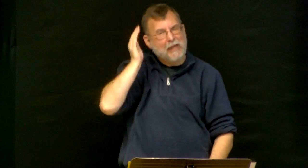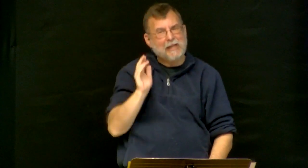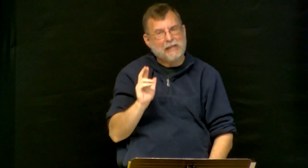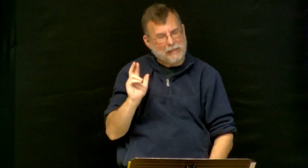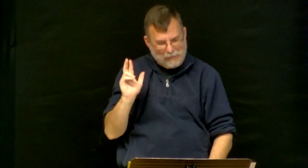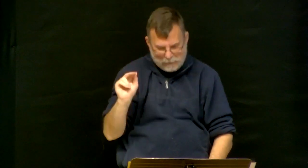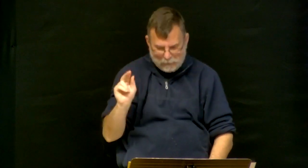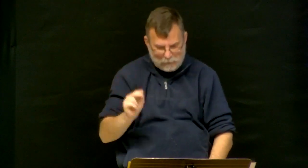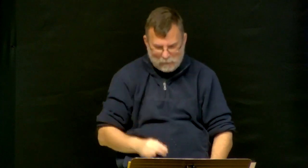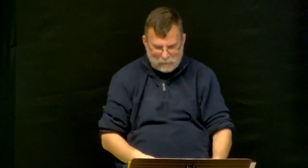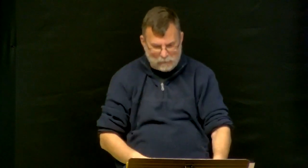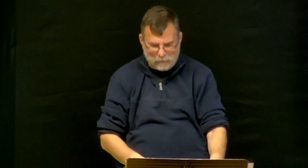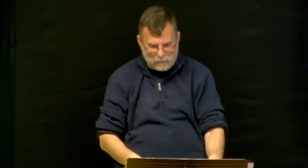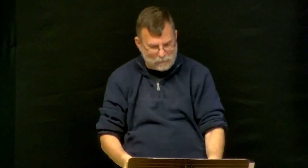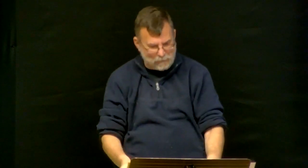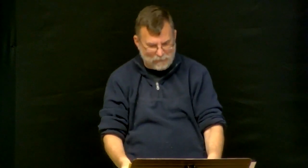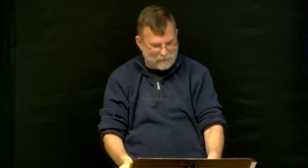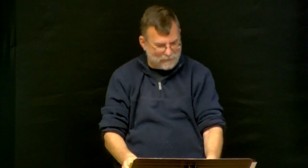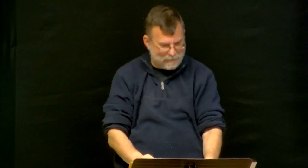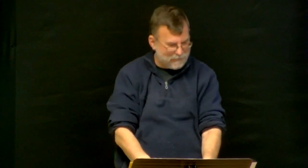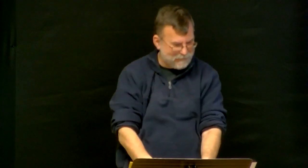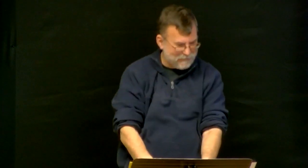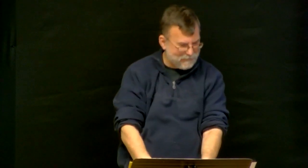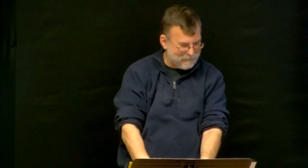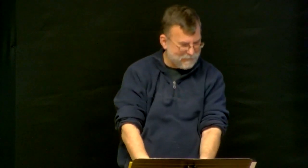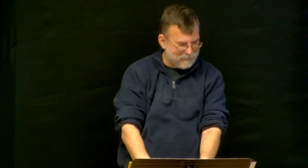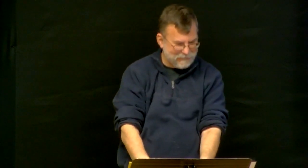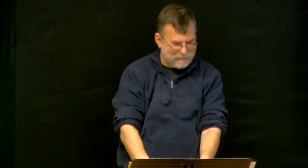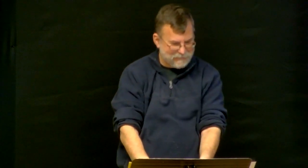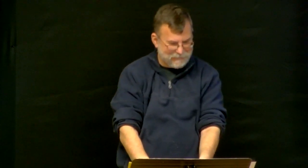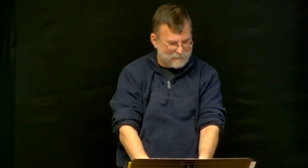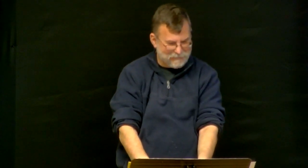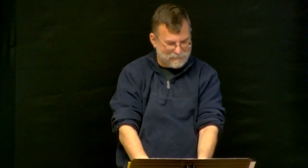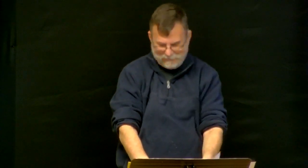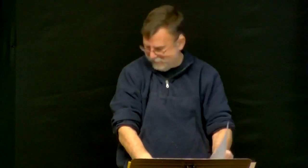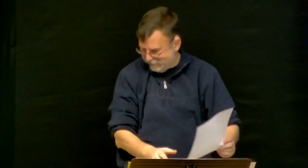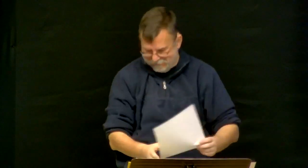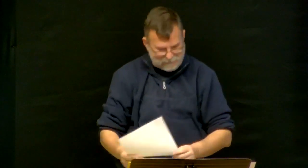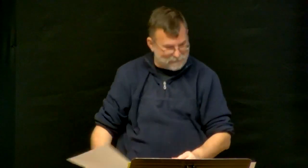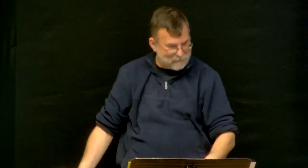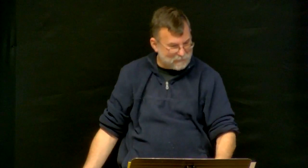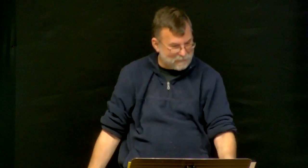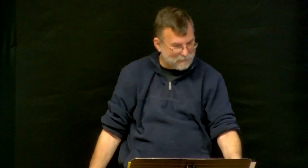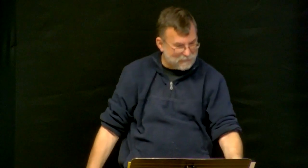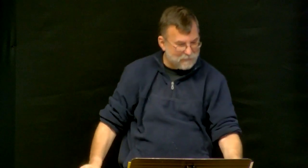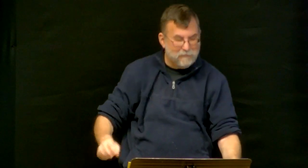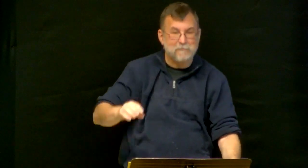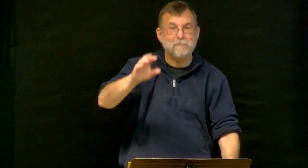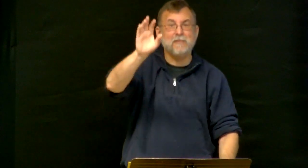A magician's hat? Not quite. Someone said a magician's hat. I'm thinking of something else.